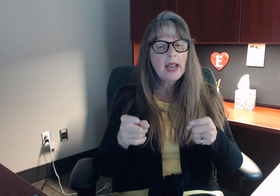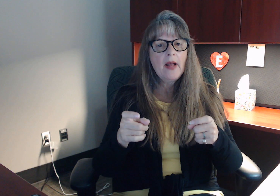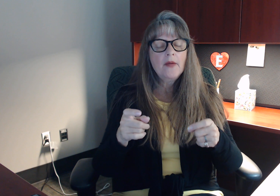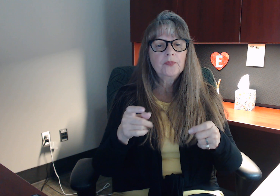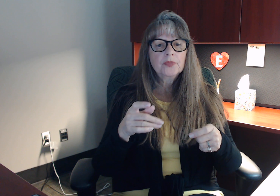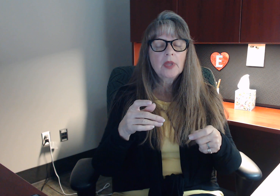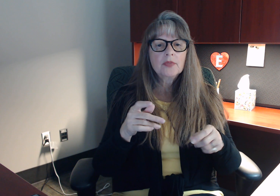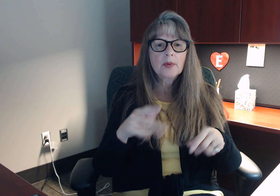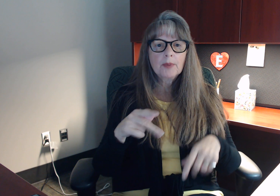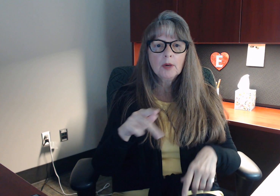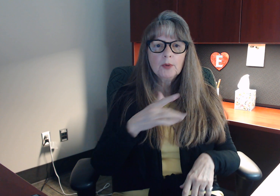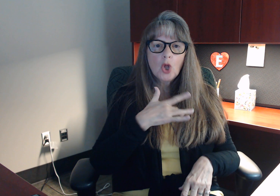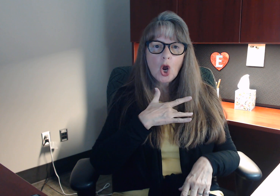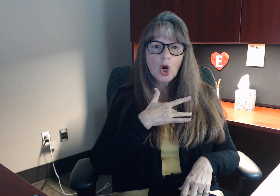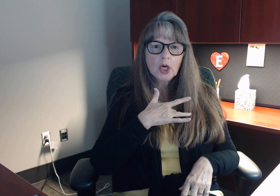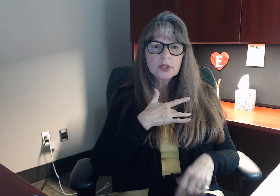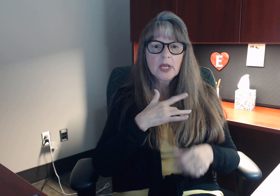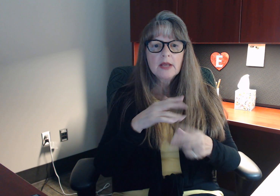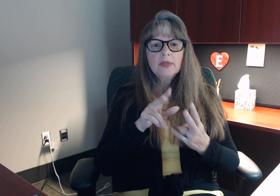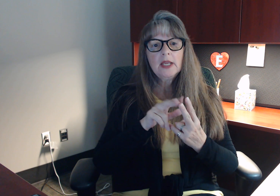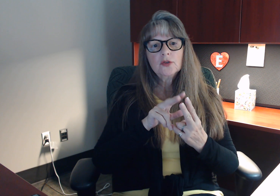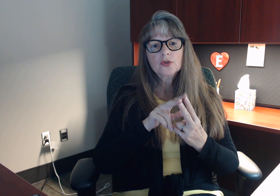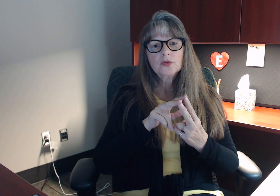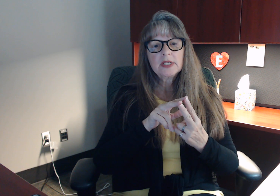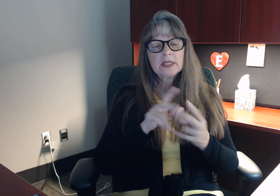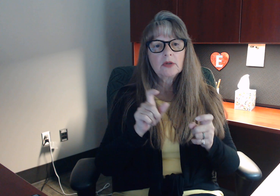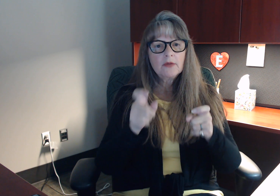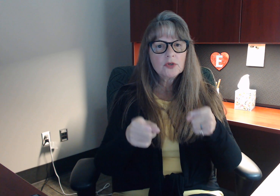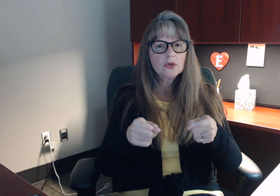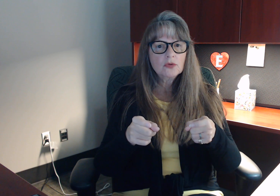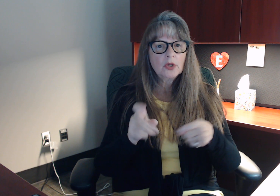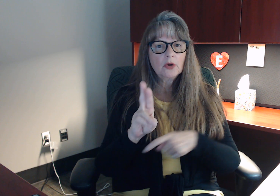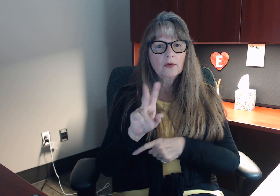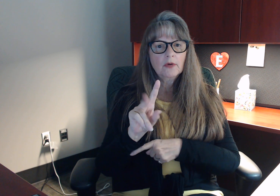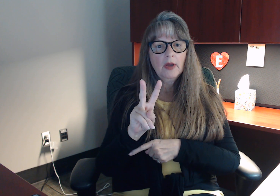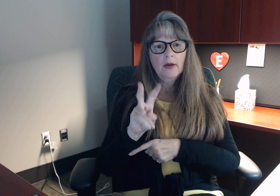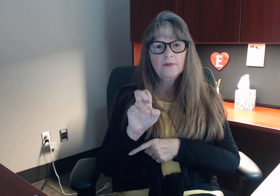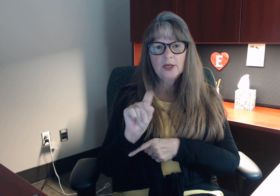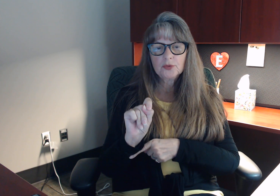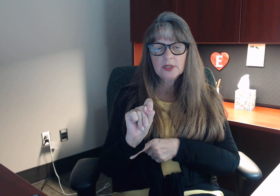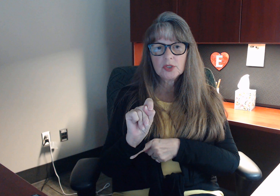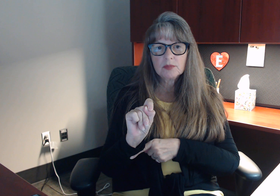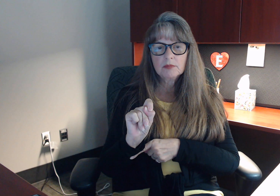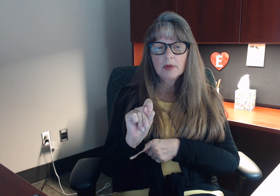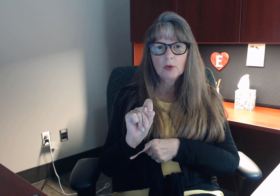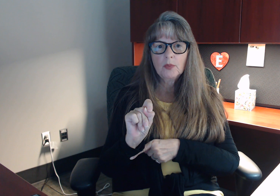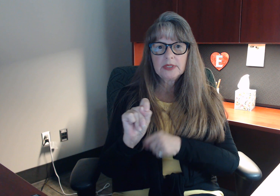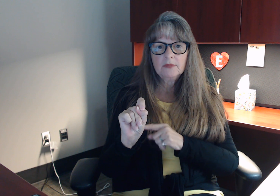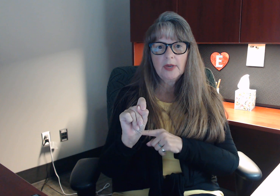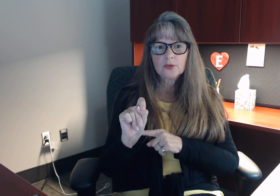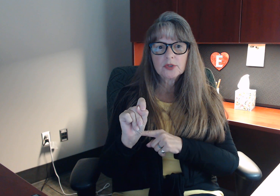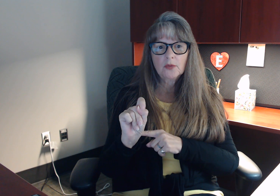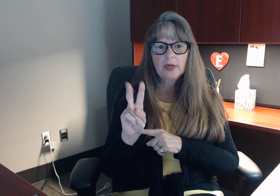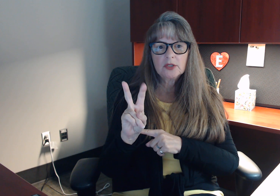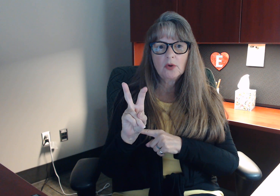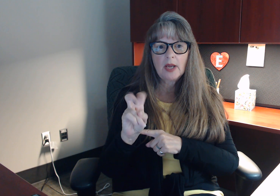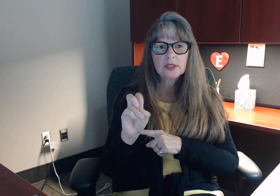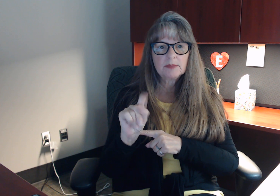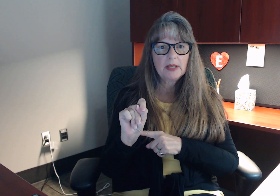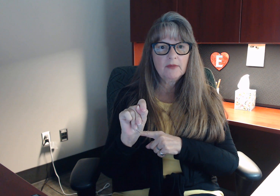And the Purple Heart, they either do things, they'll give it to their veterans. Remember, we did veterans already, so I spell it